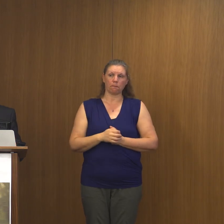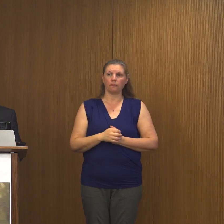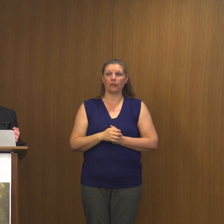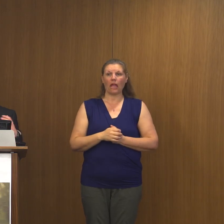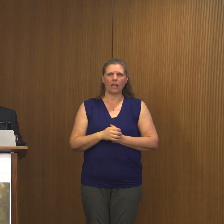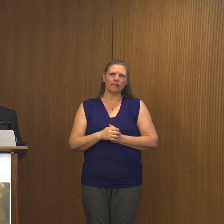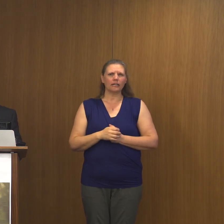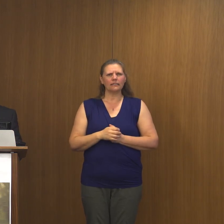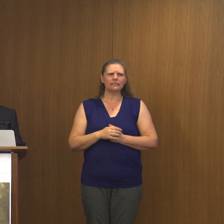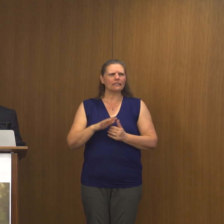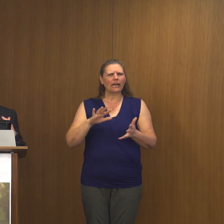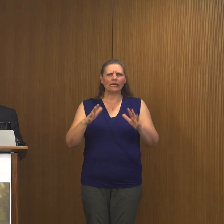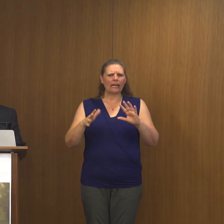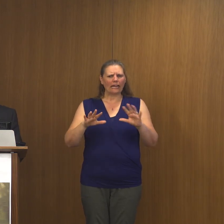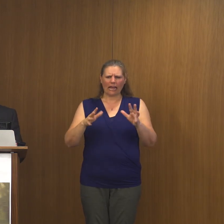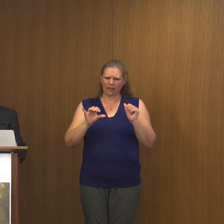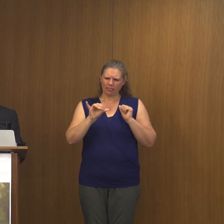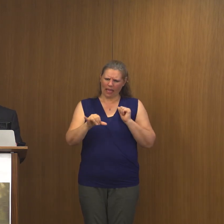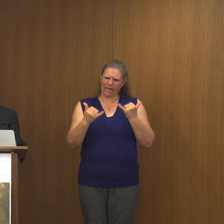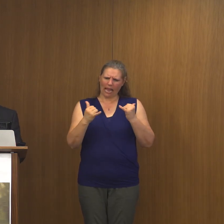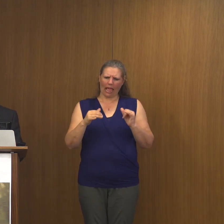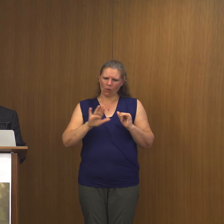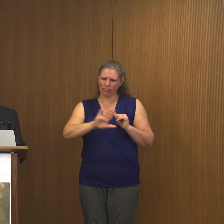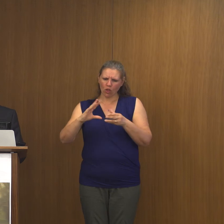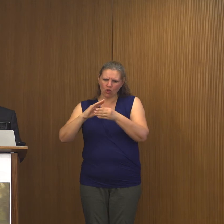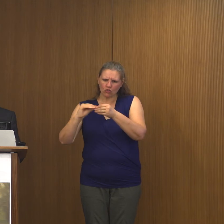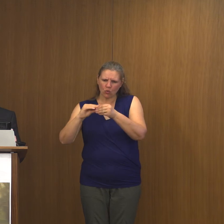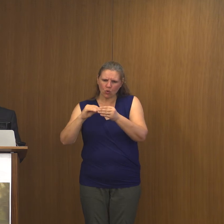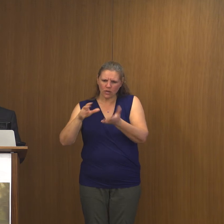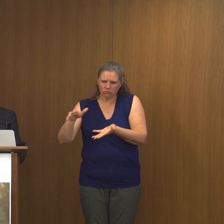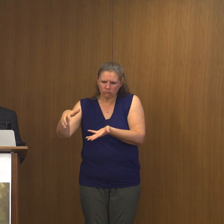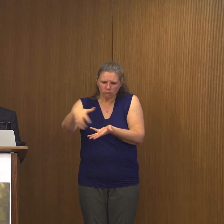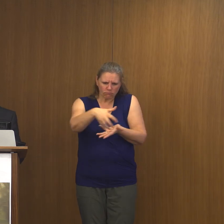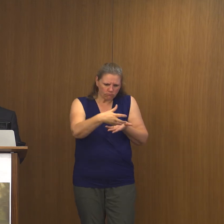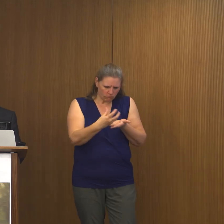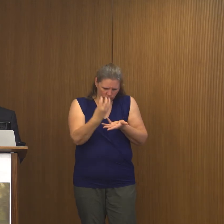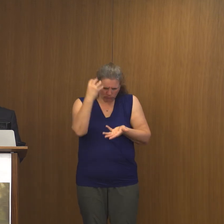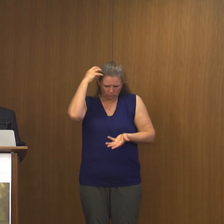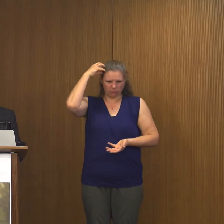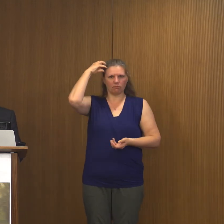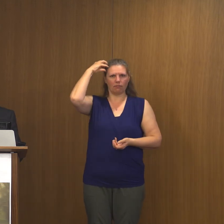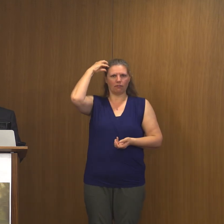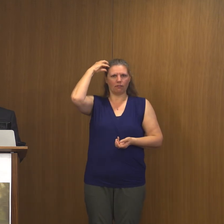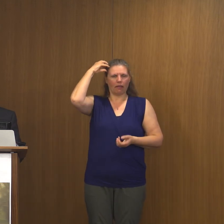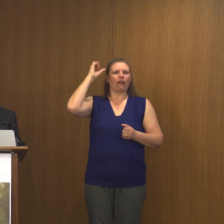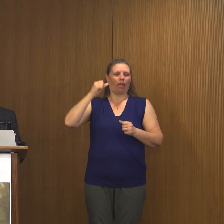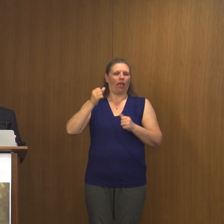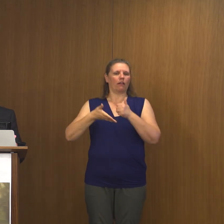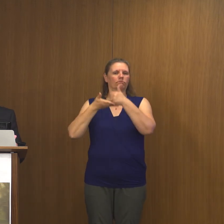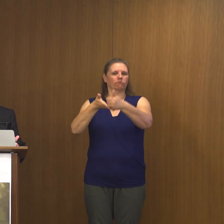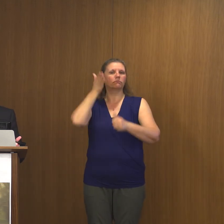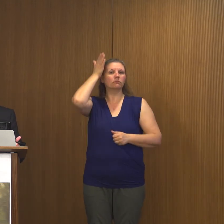And it's kind of developed this collective sharing of stories and coping tools and self-management strategies, and has led